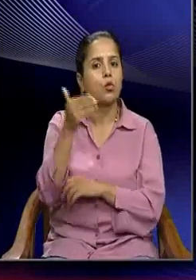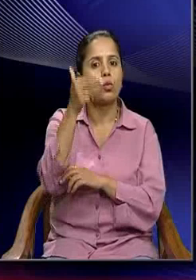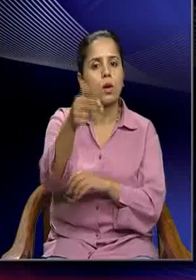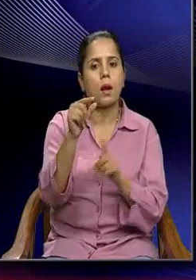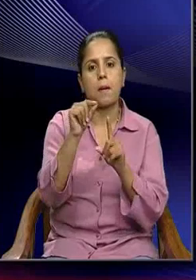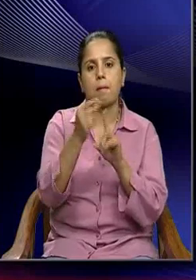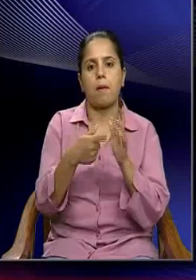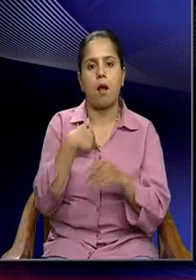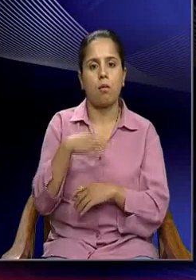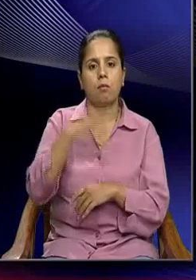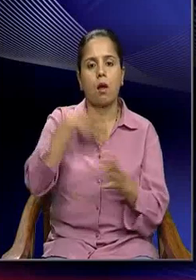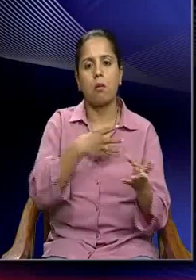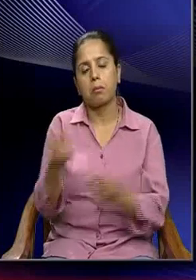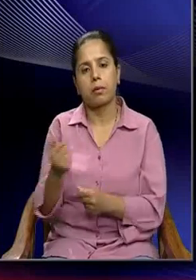pran.